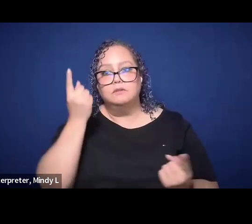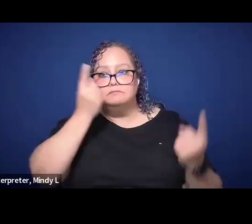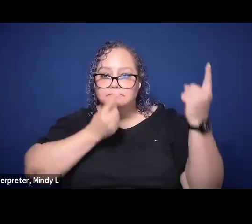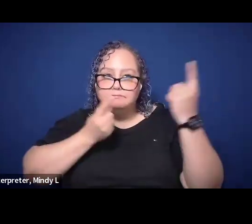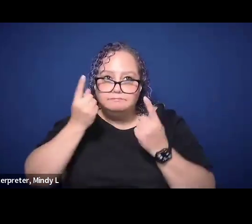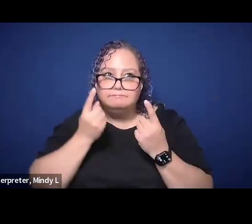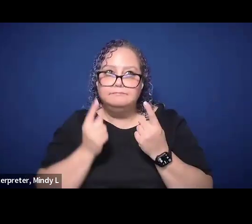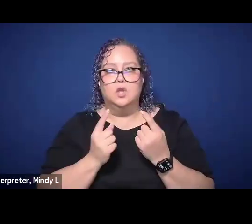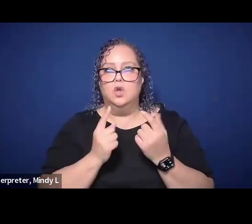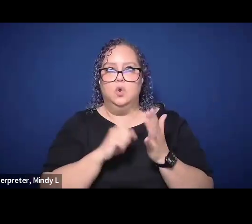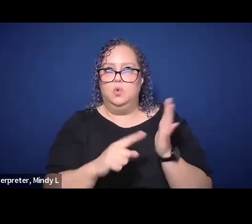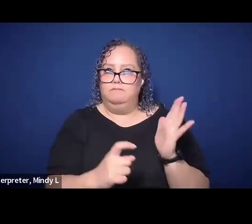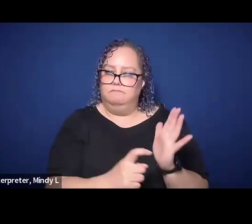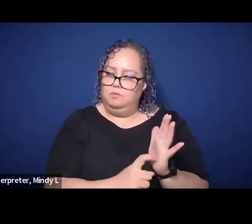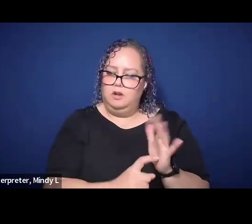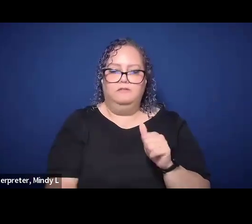non-negotiables first.